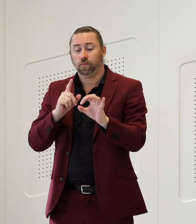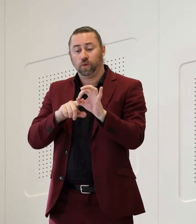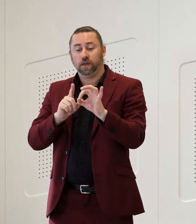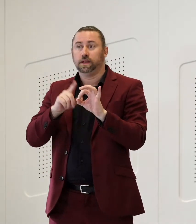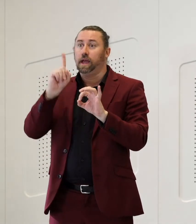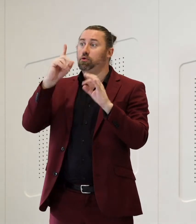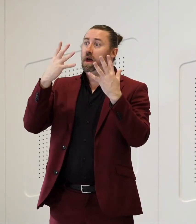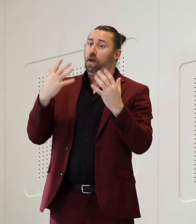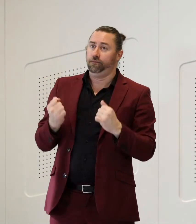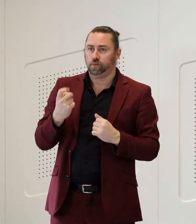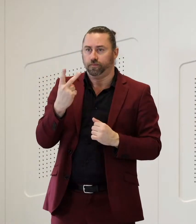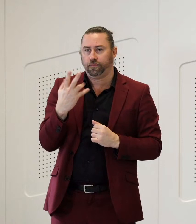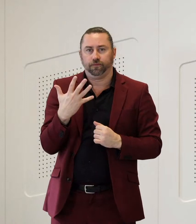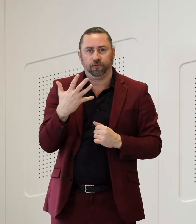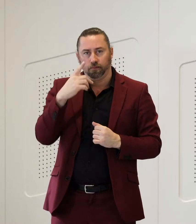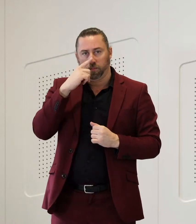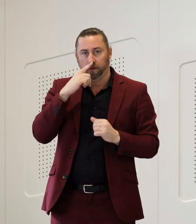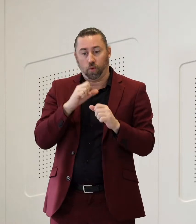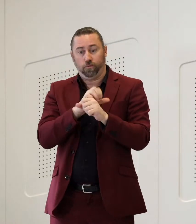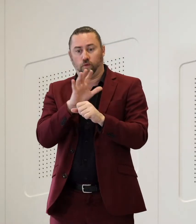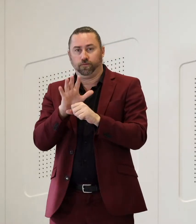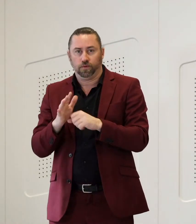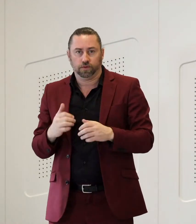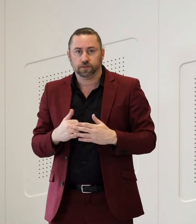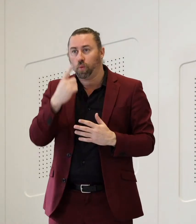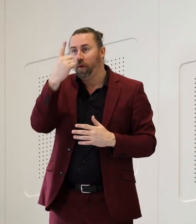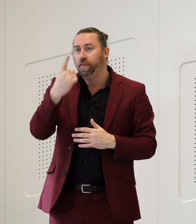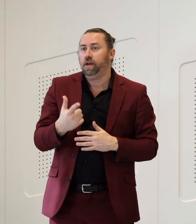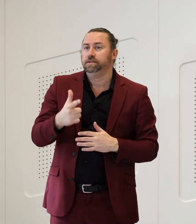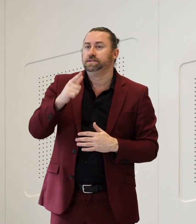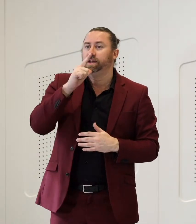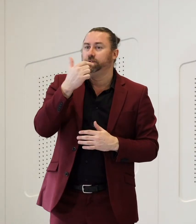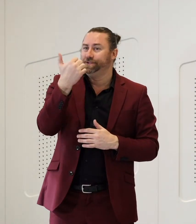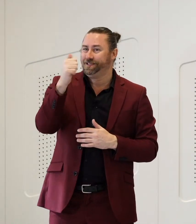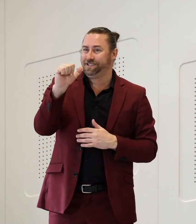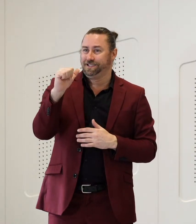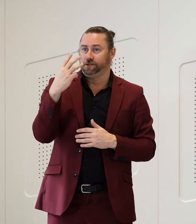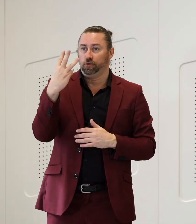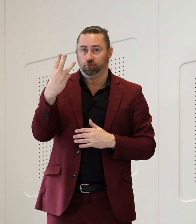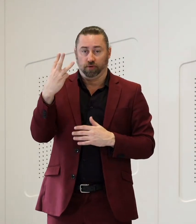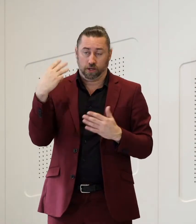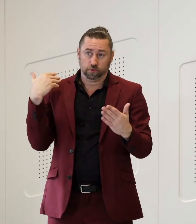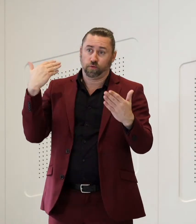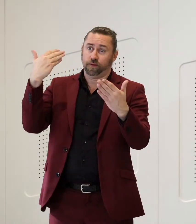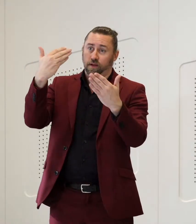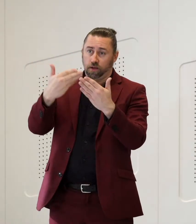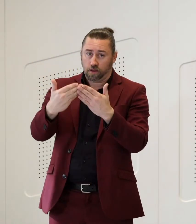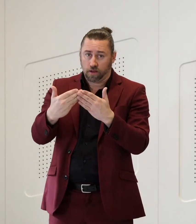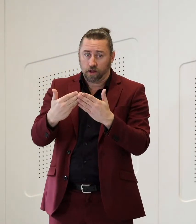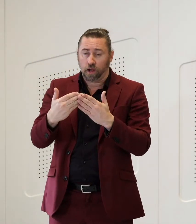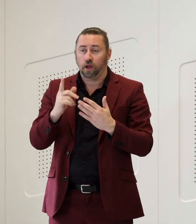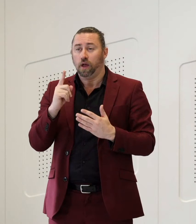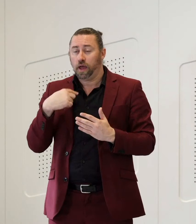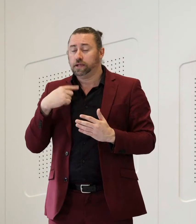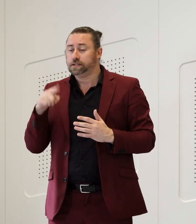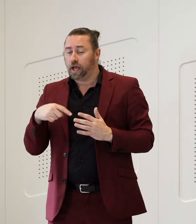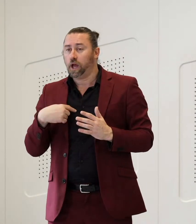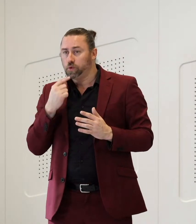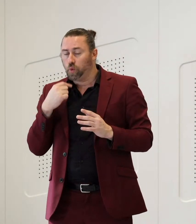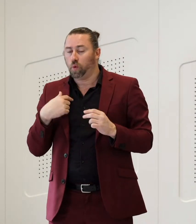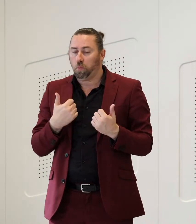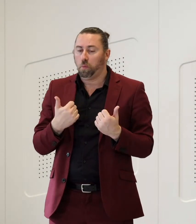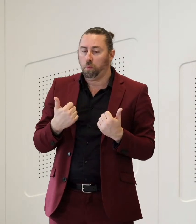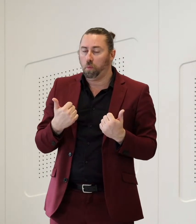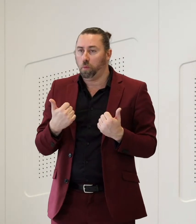25 active cases, a total of 1,763 cases. I'm becoming reasonably confident